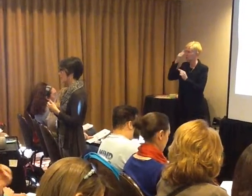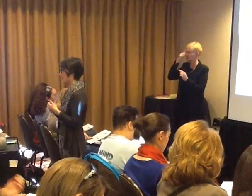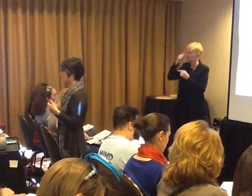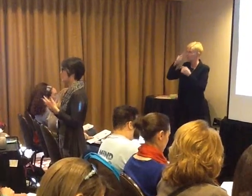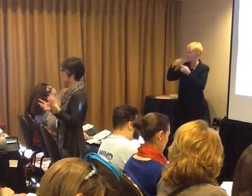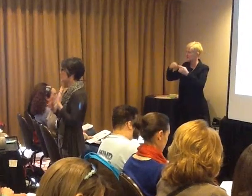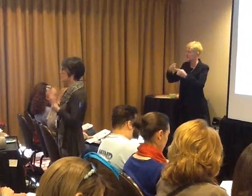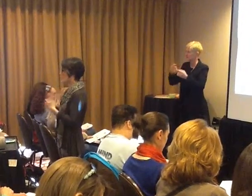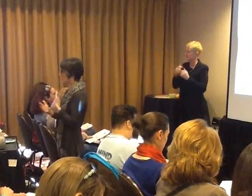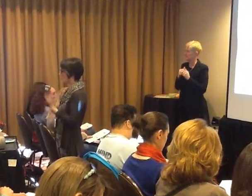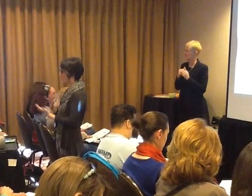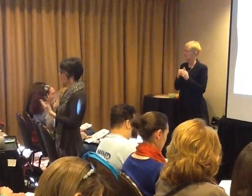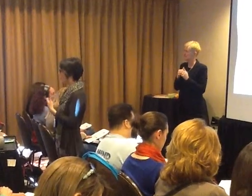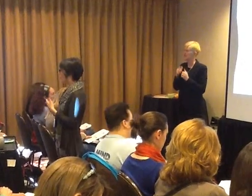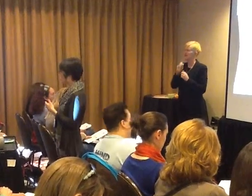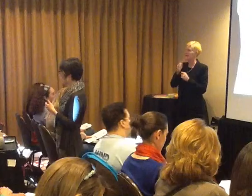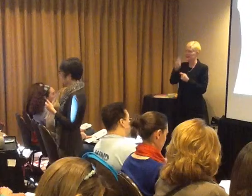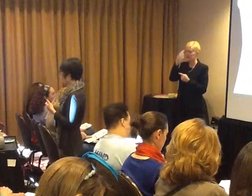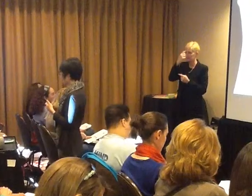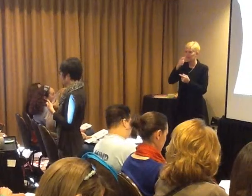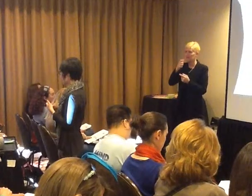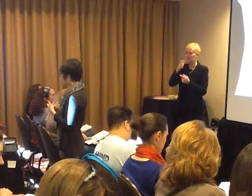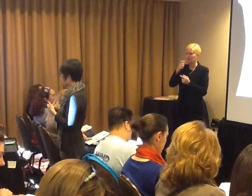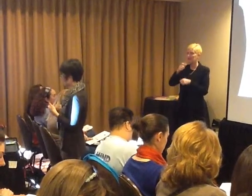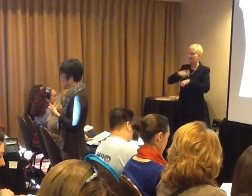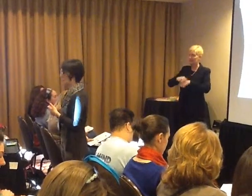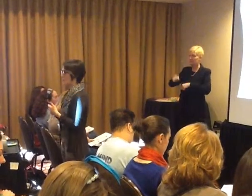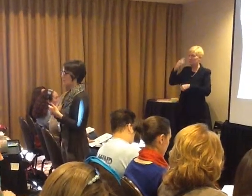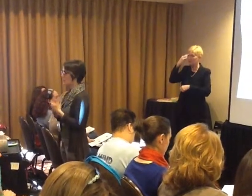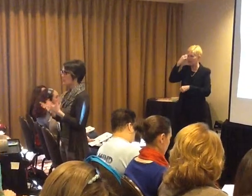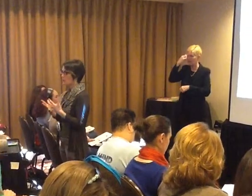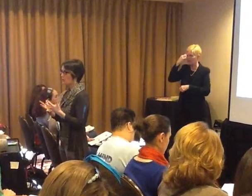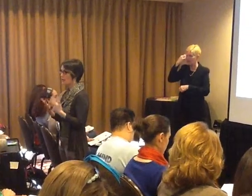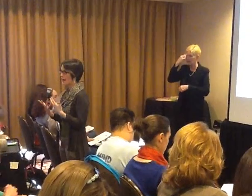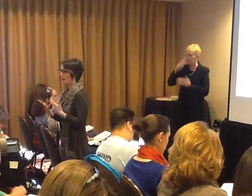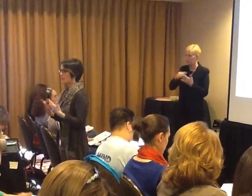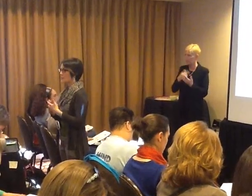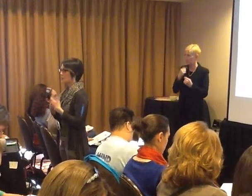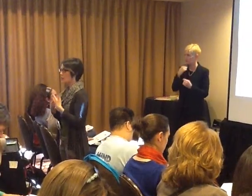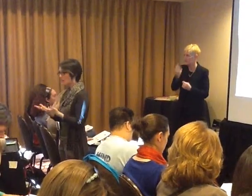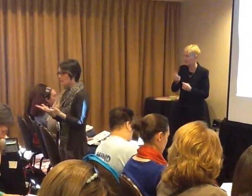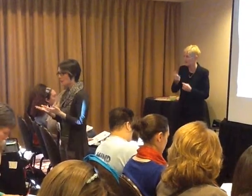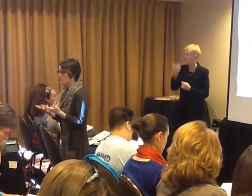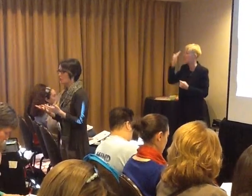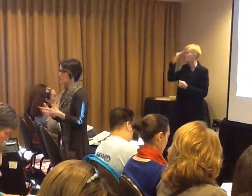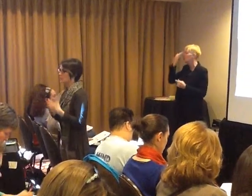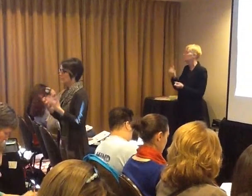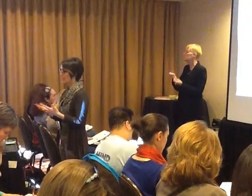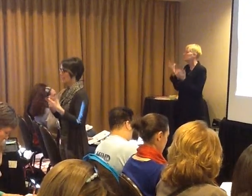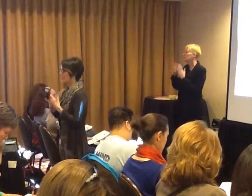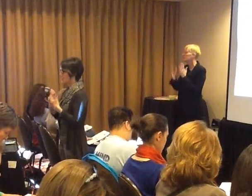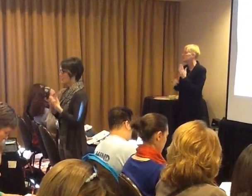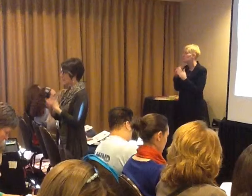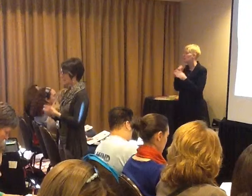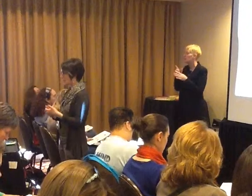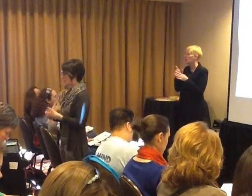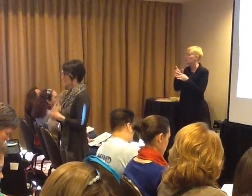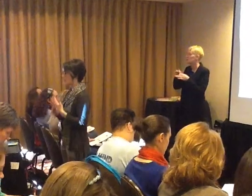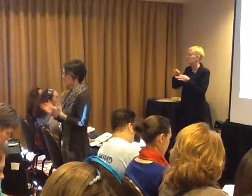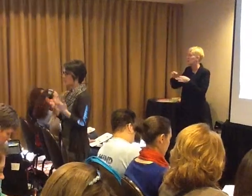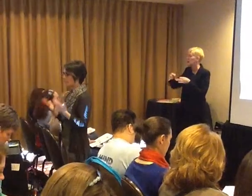we're saying, give them time to think about what we're trying to tell them. And we know that so many of our students are delayed in so